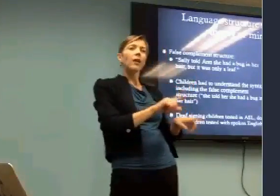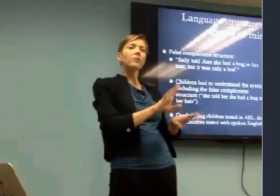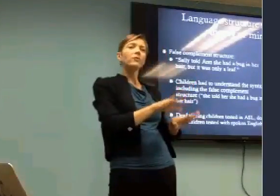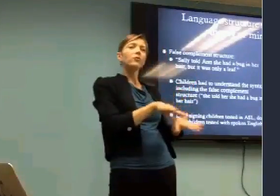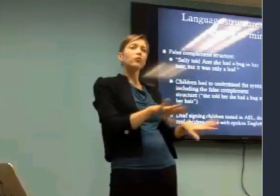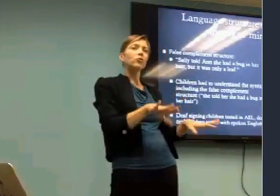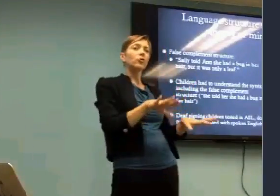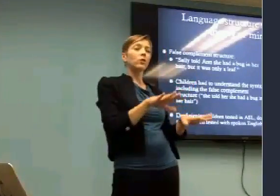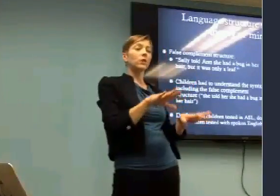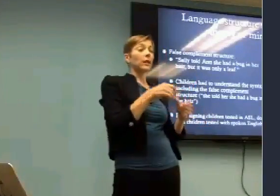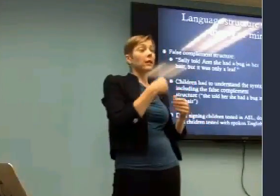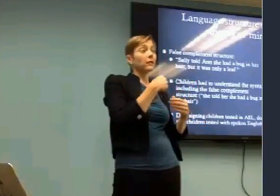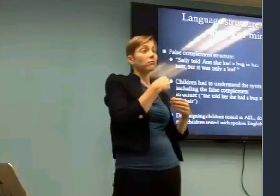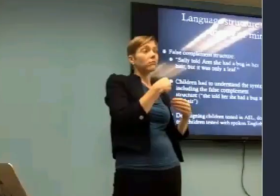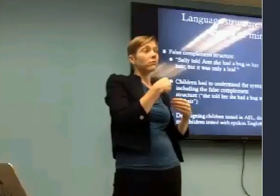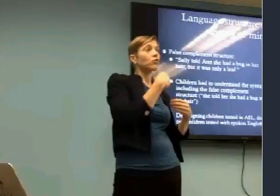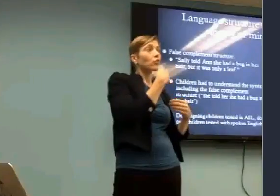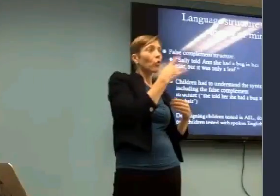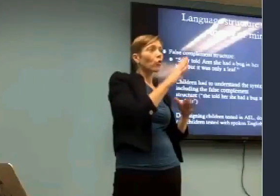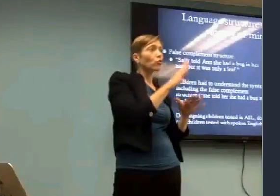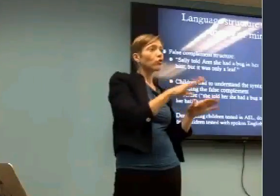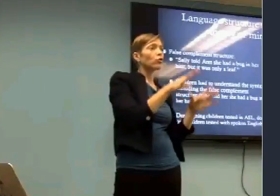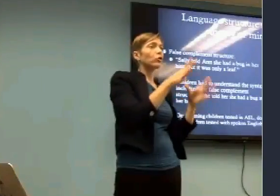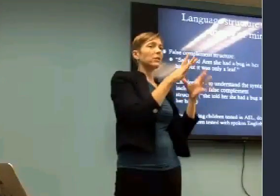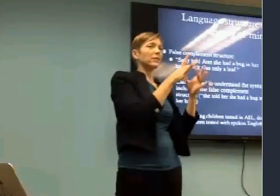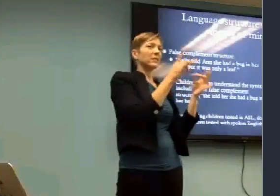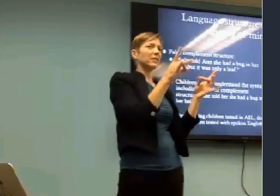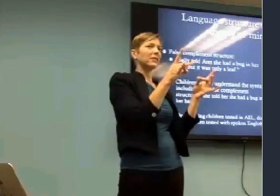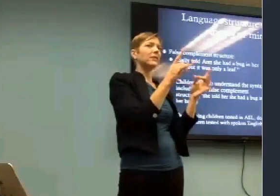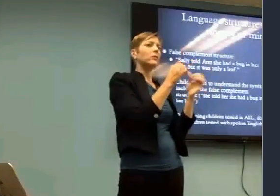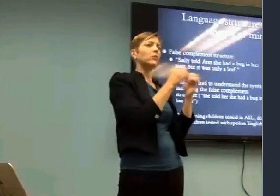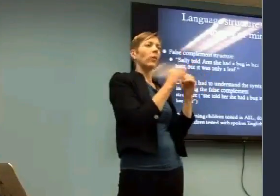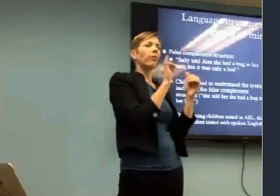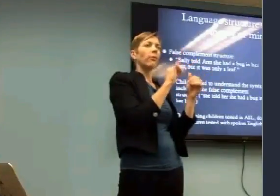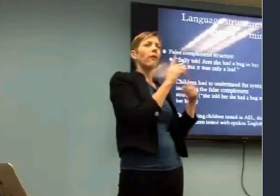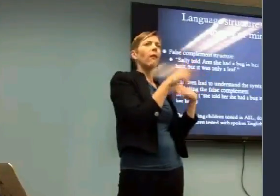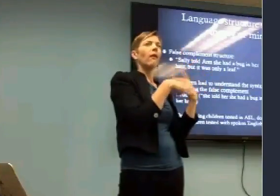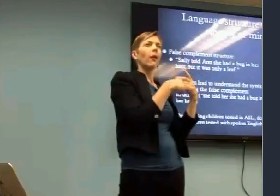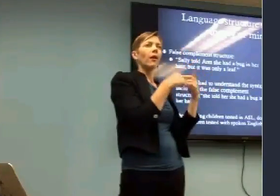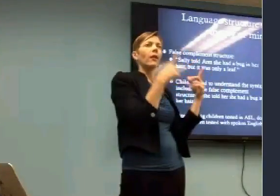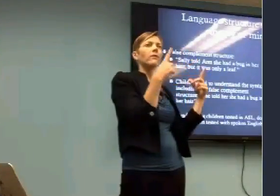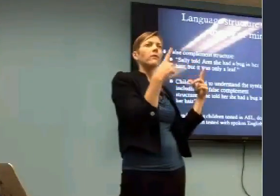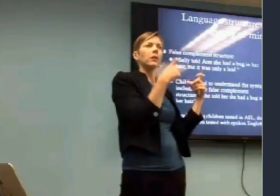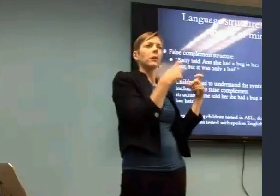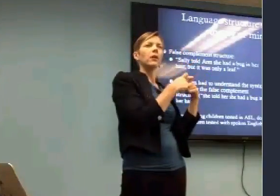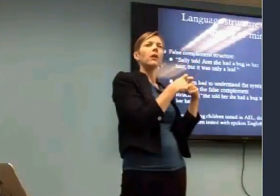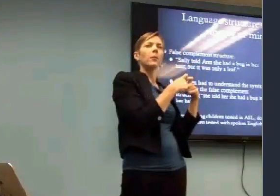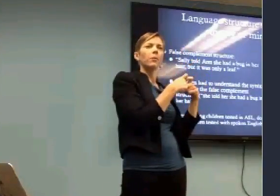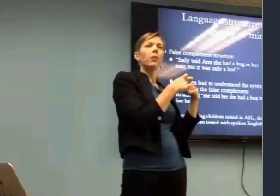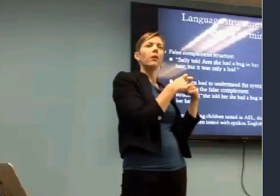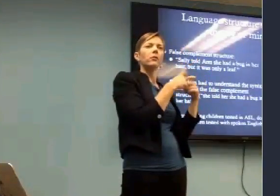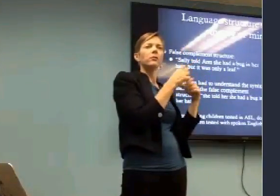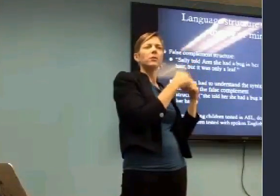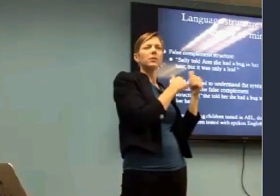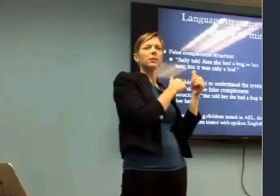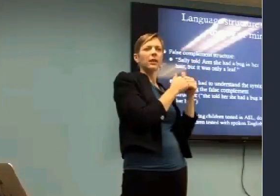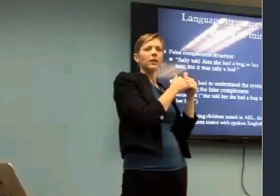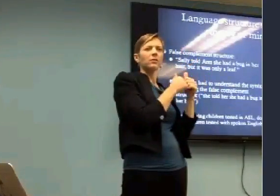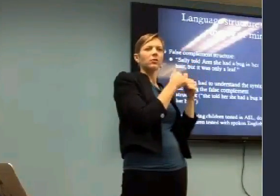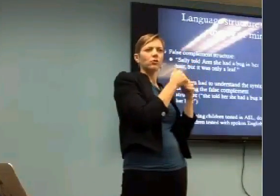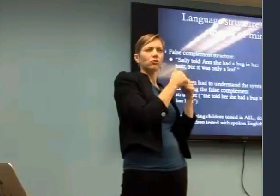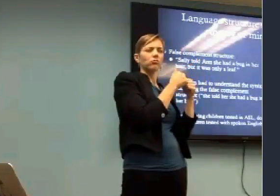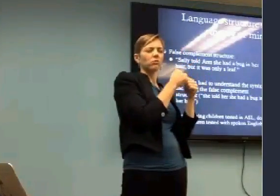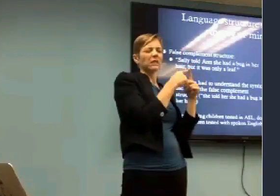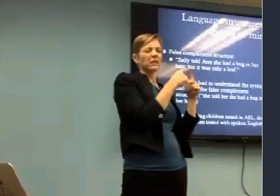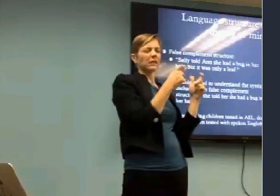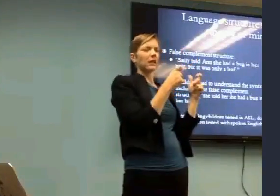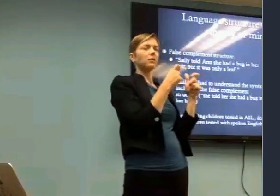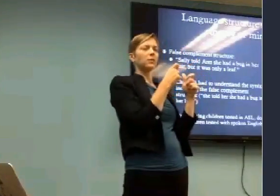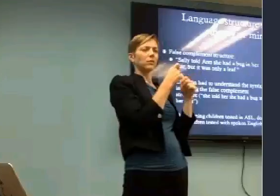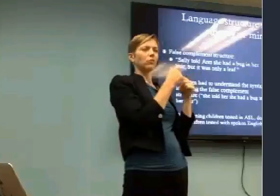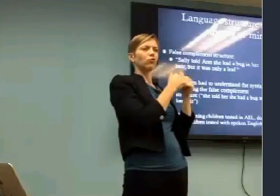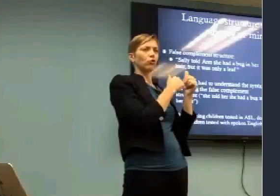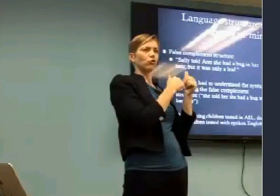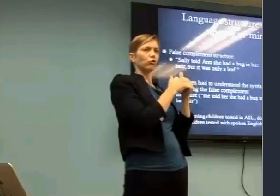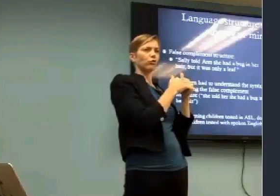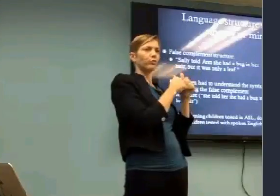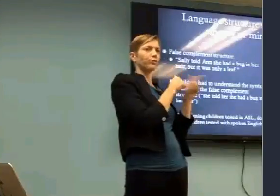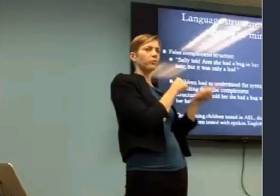In the test, researchers will ask the children, they will provide them with a sentence that has this type of